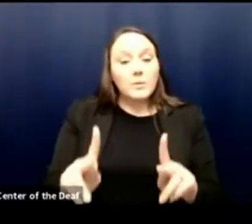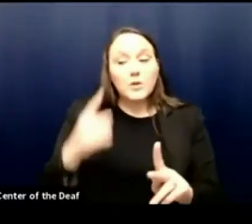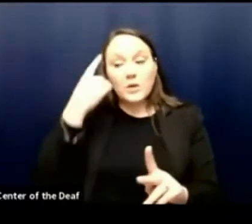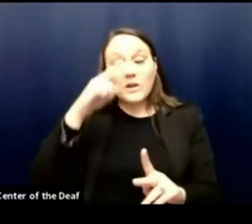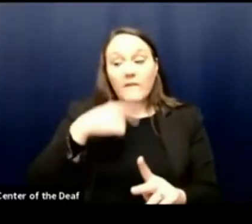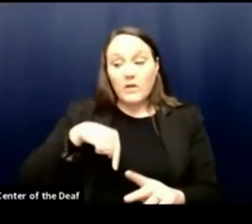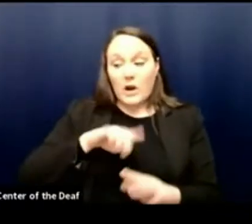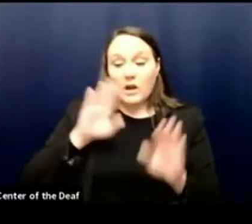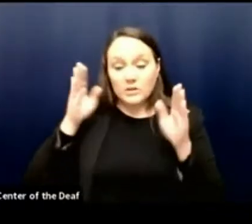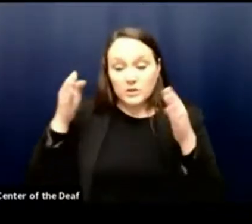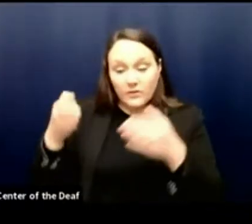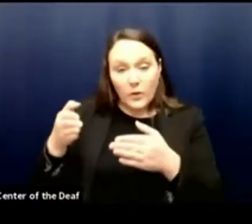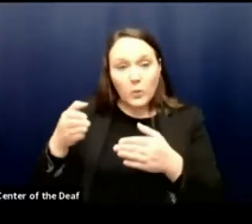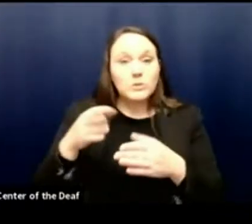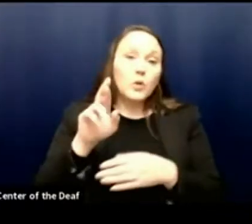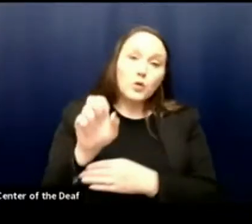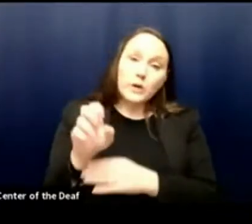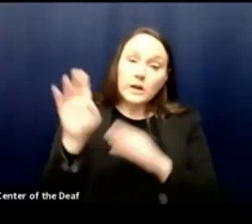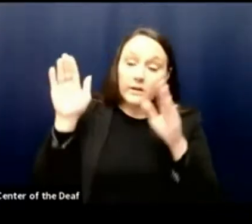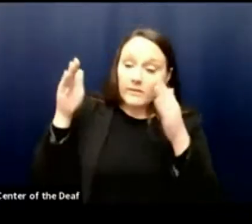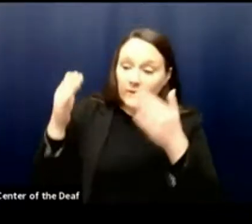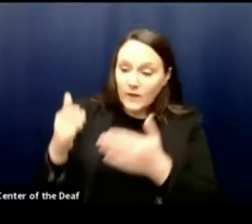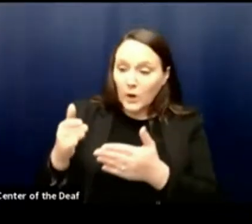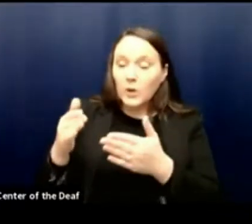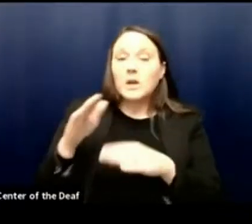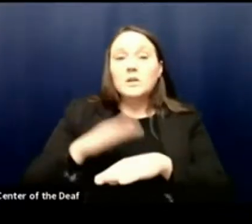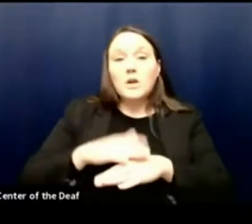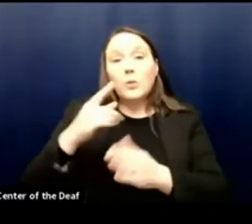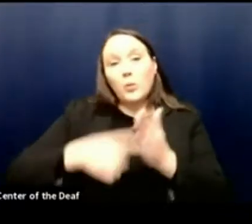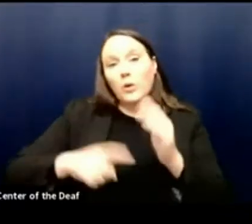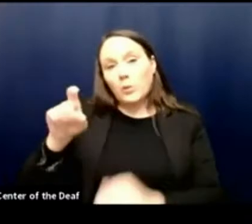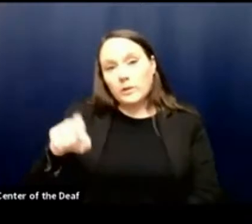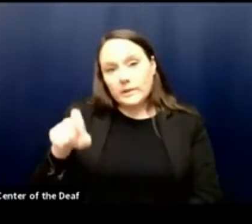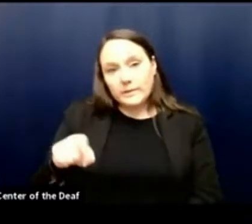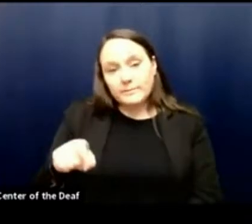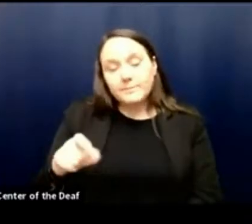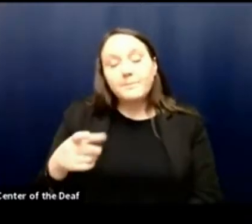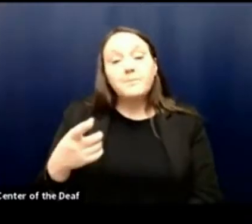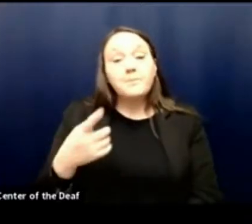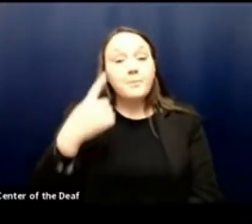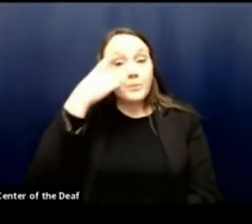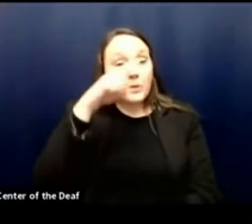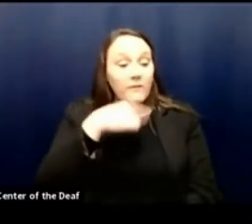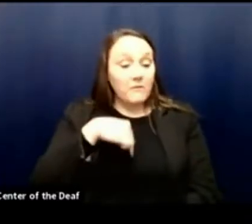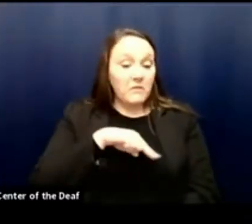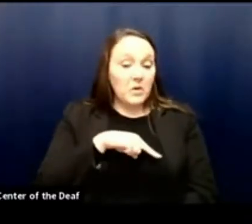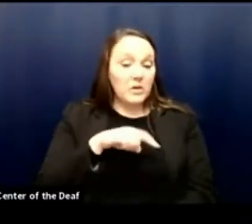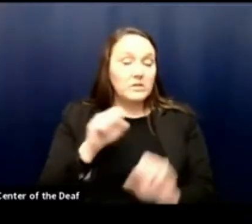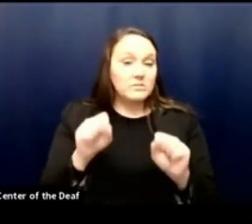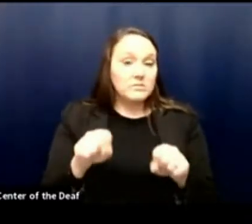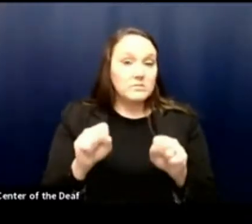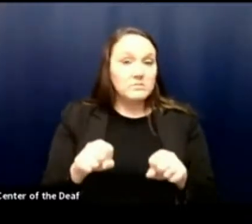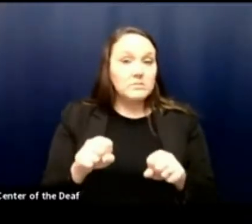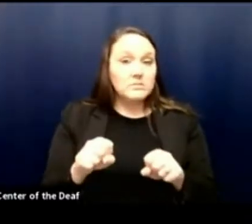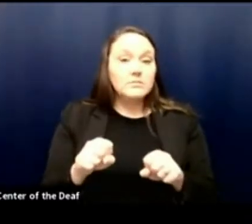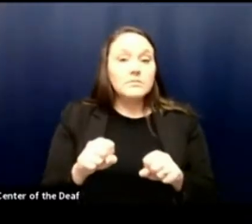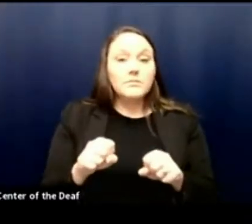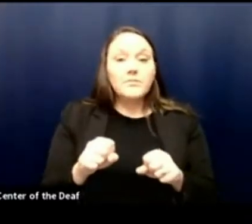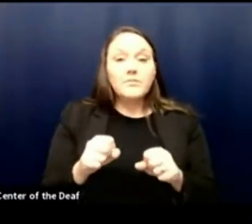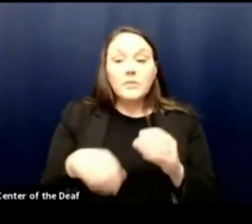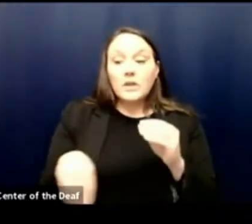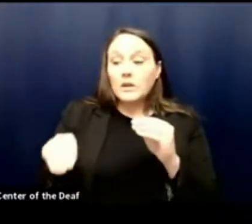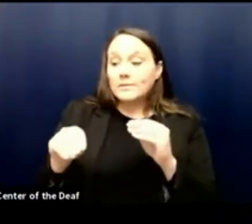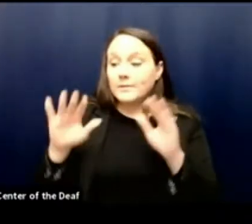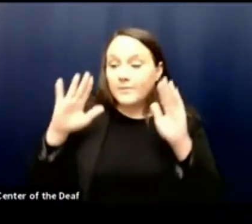and for them to refocus on the things that we need to be focusing on. For us to be able to spend more